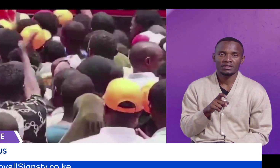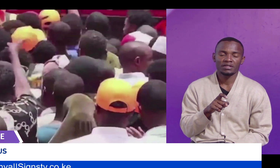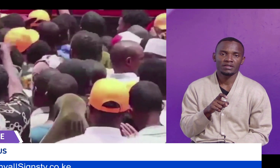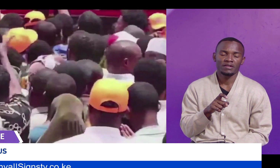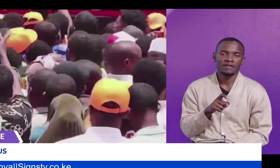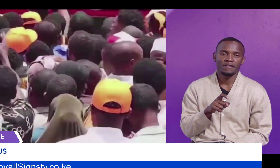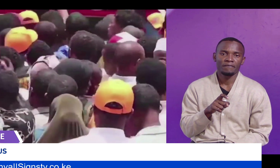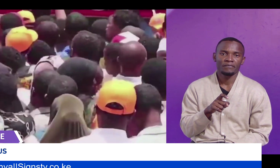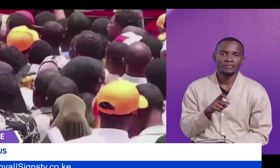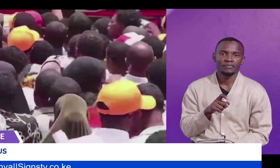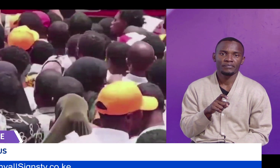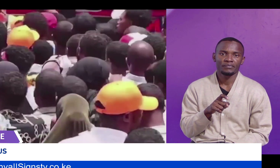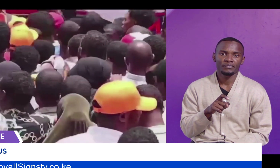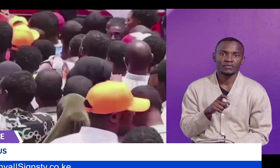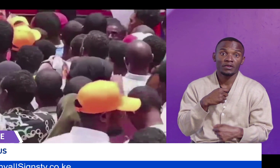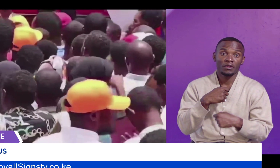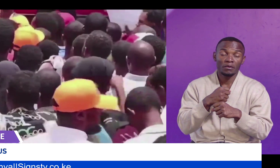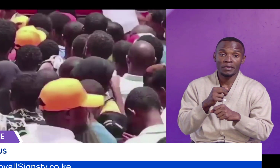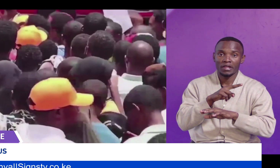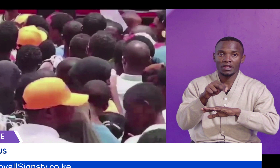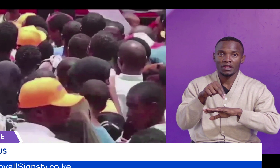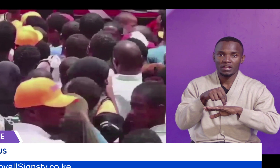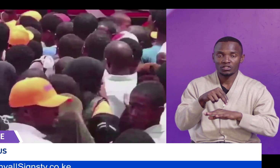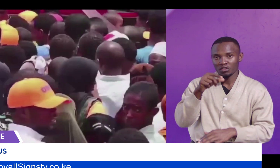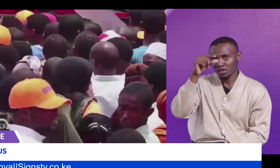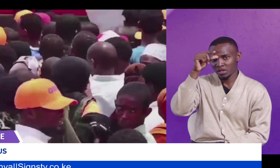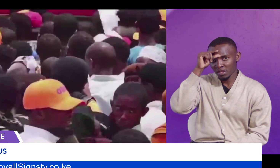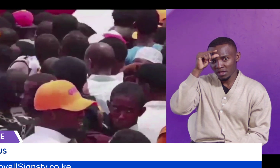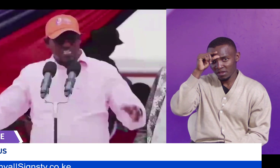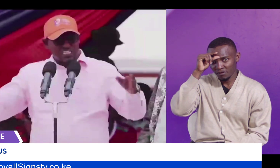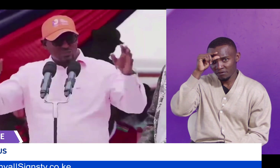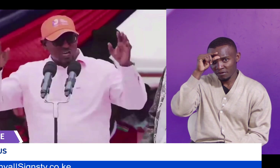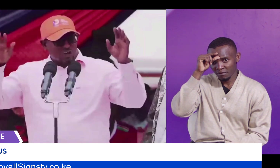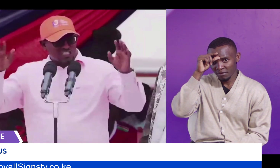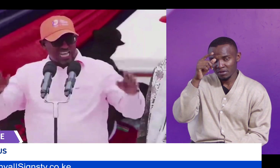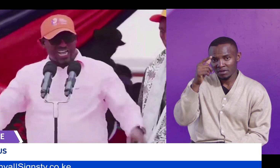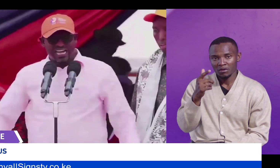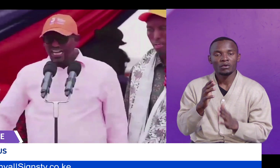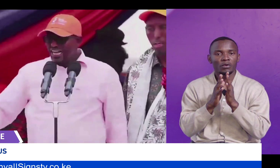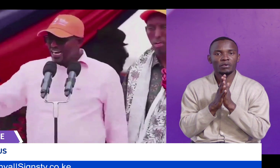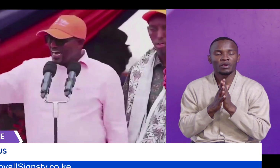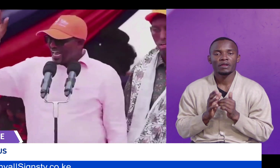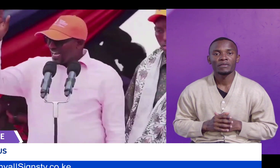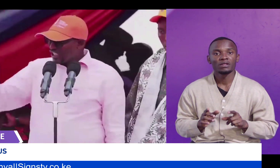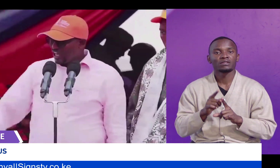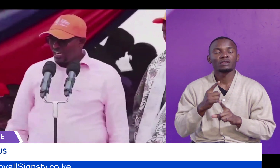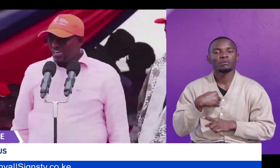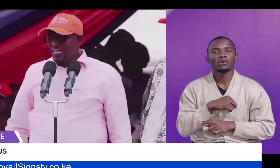Lazima tufanye itikadi ya kitaifa na maombi kwa ufupi. Sisi tunangojea direction